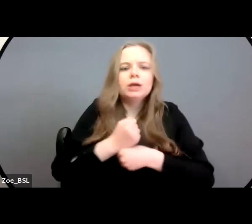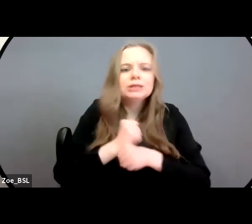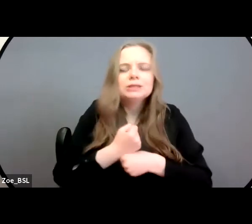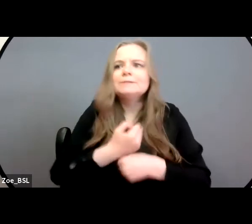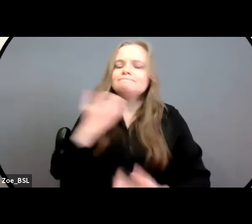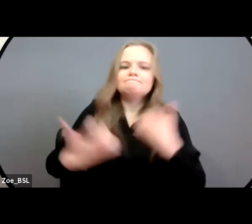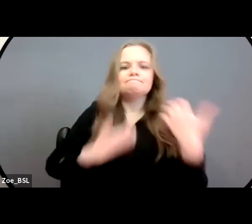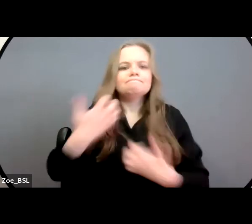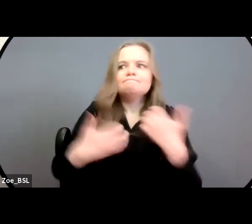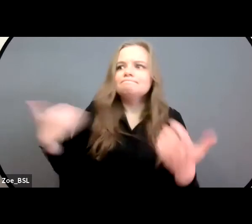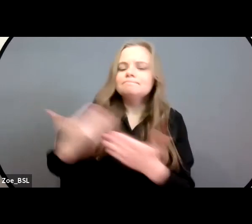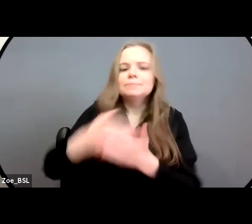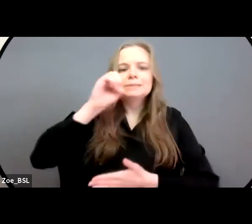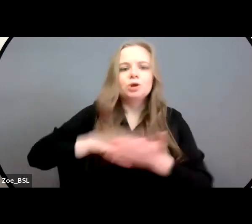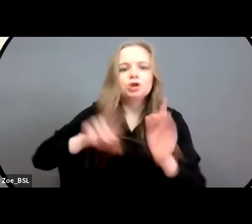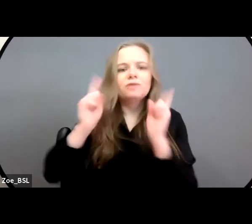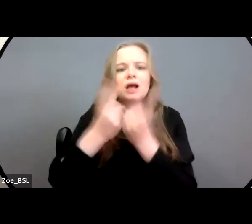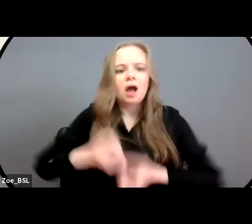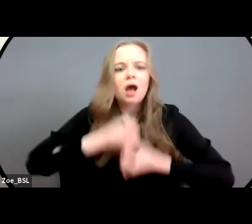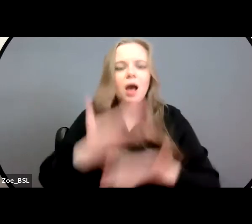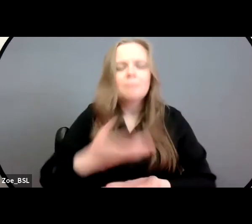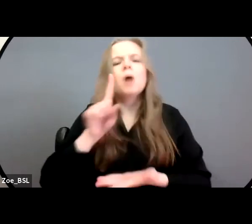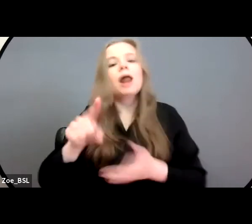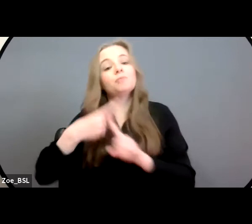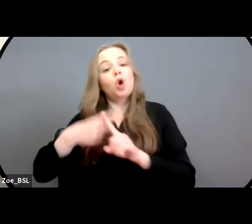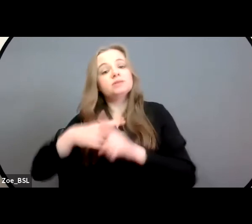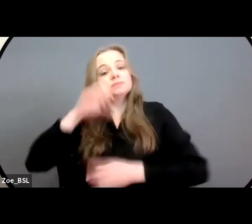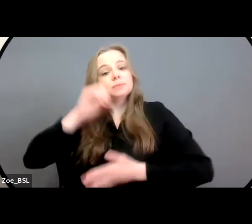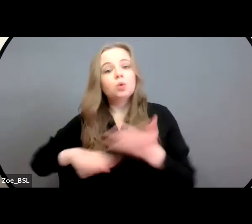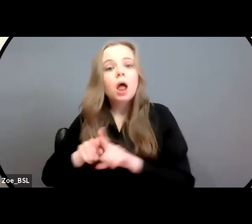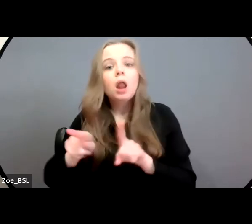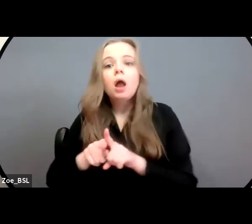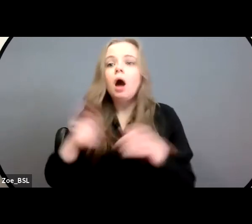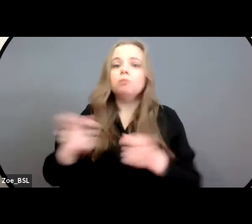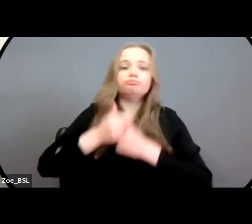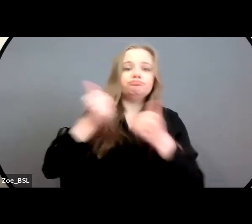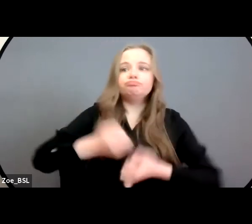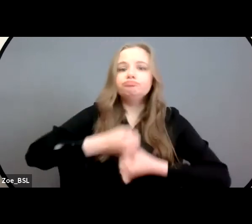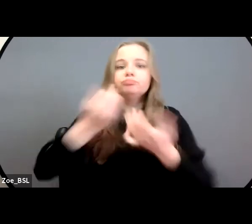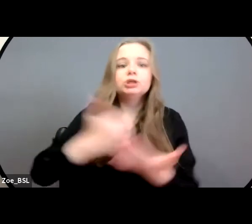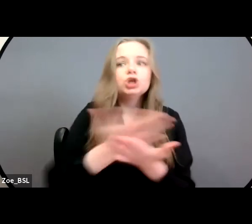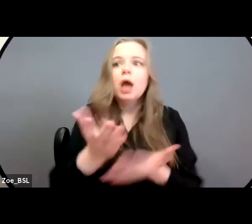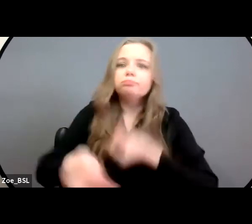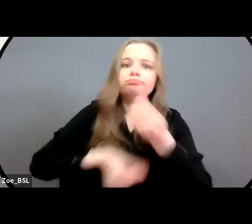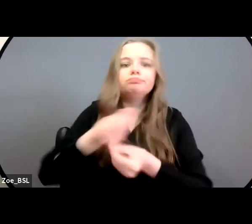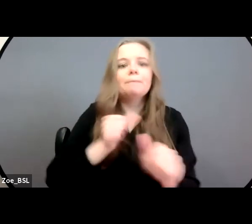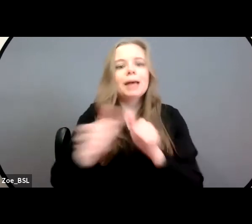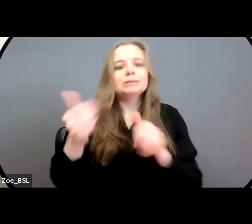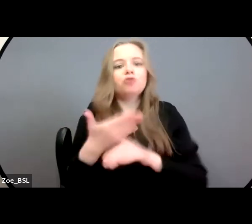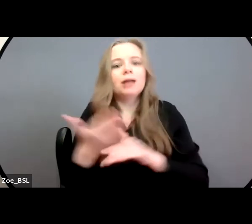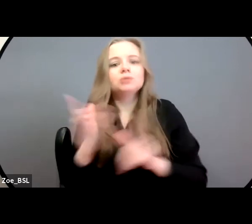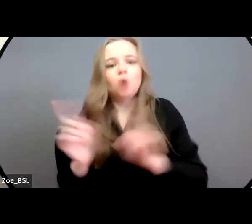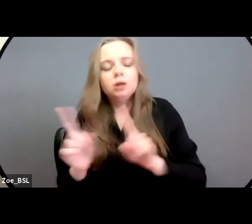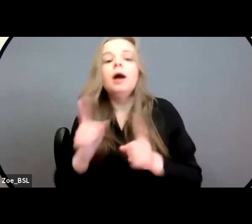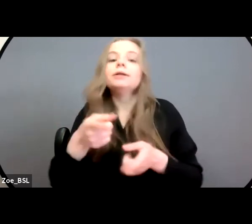experiences, but also some really positive experiences as well. And actually it was an opportunity to share some of those best practices, but also some of the